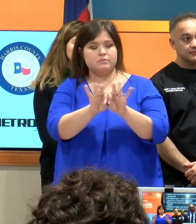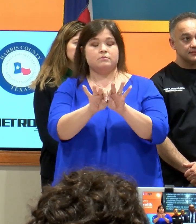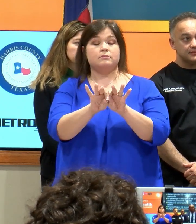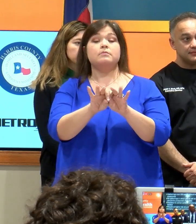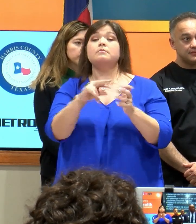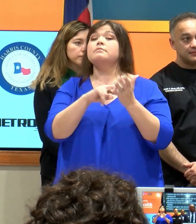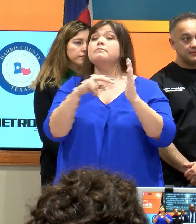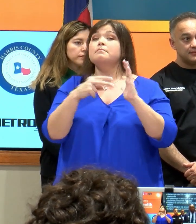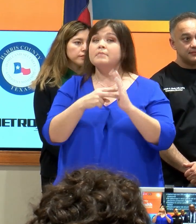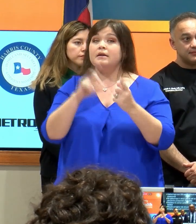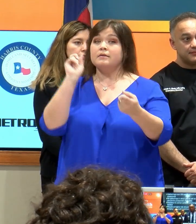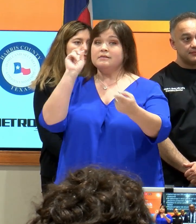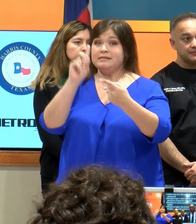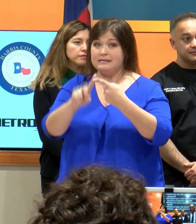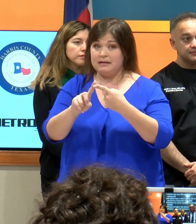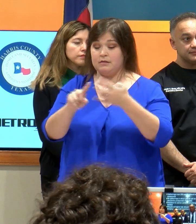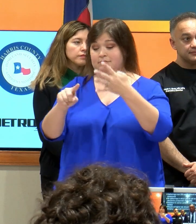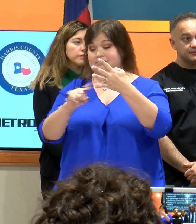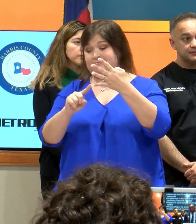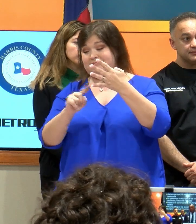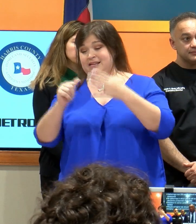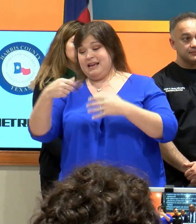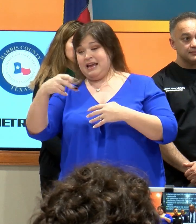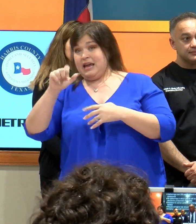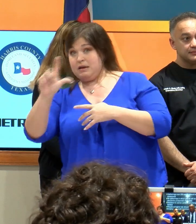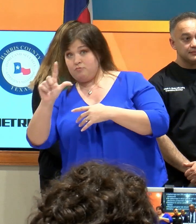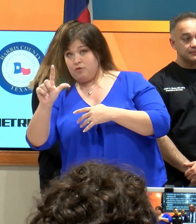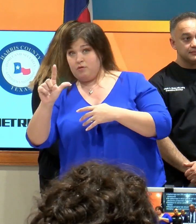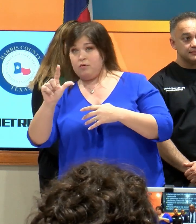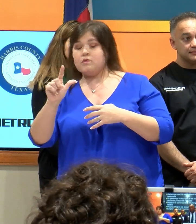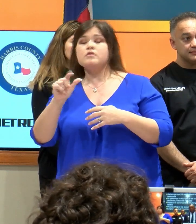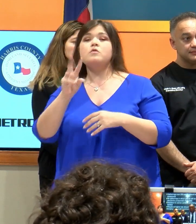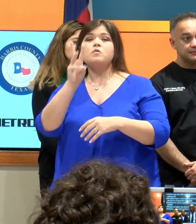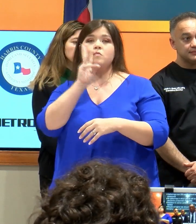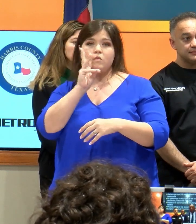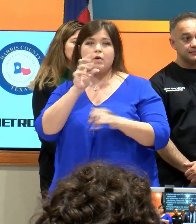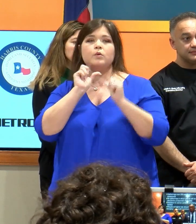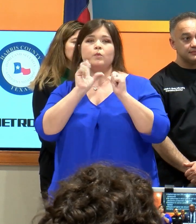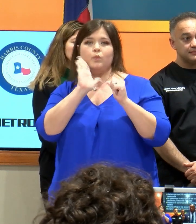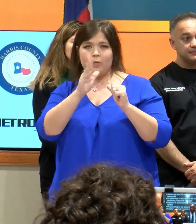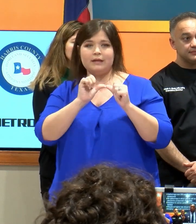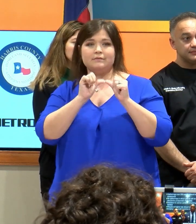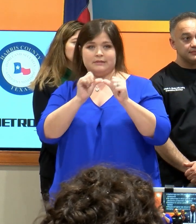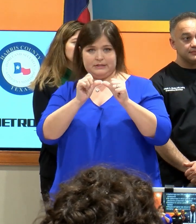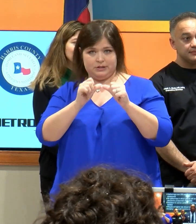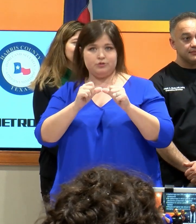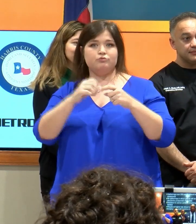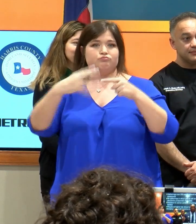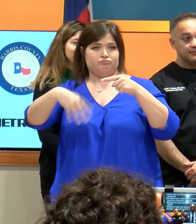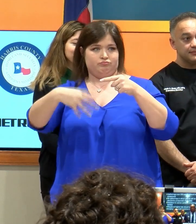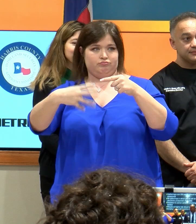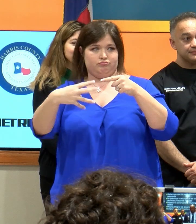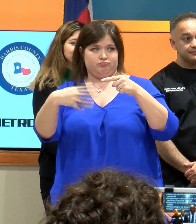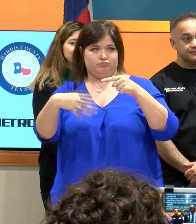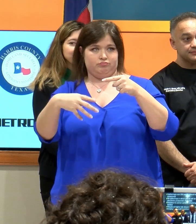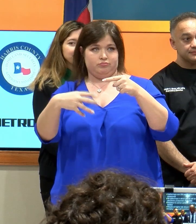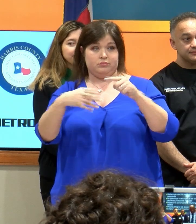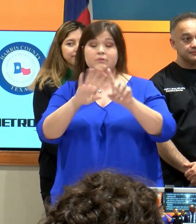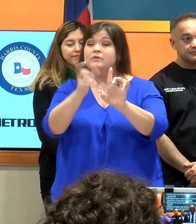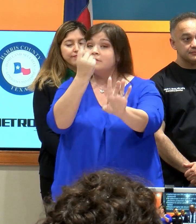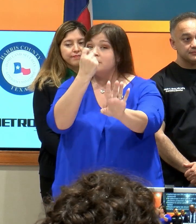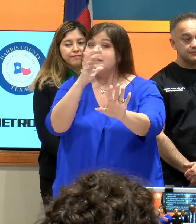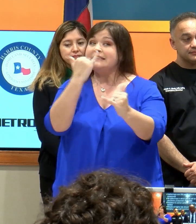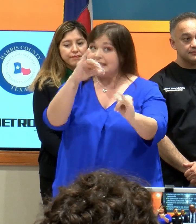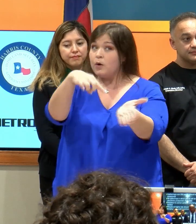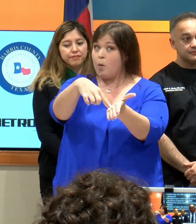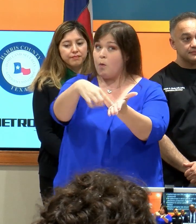the end of April, we are not going to disconnect people's water bills. You will still owe it, but we're not going to